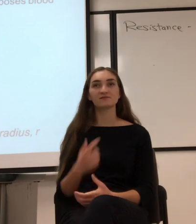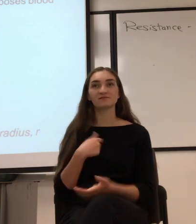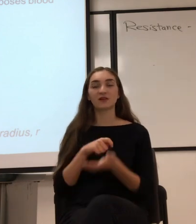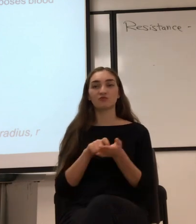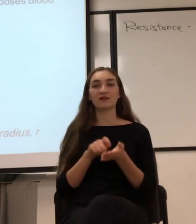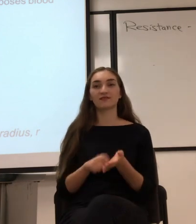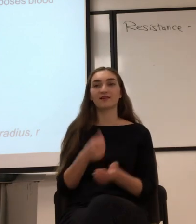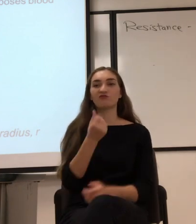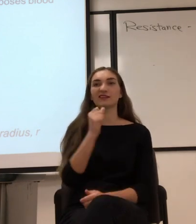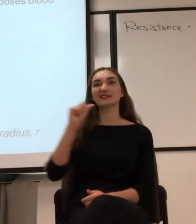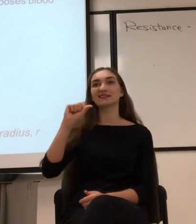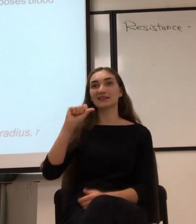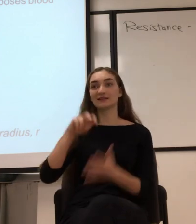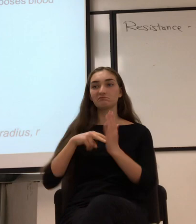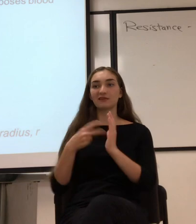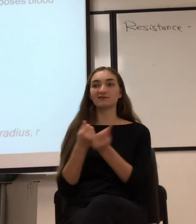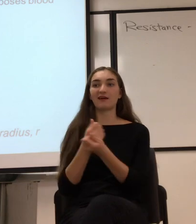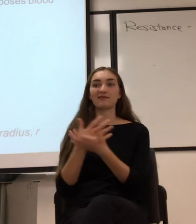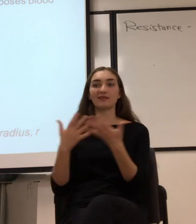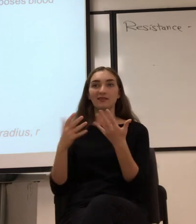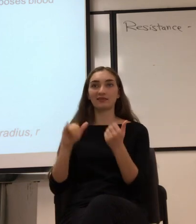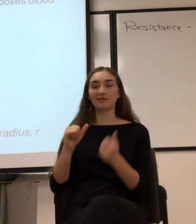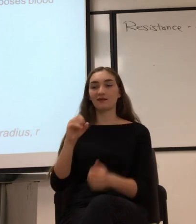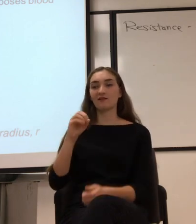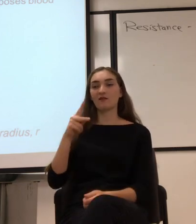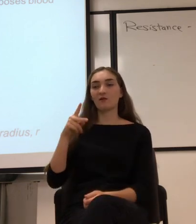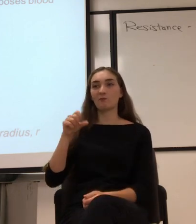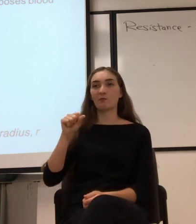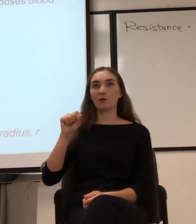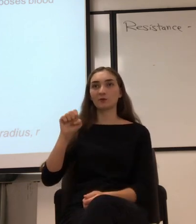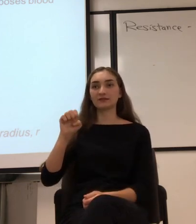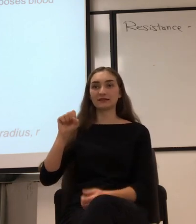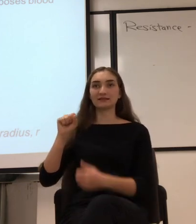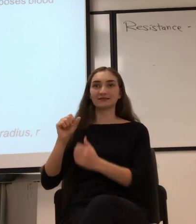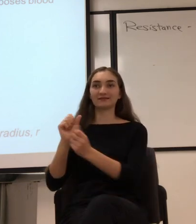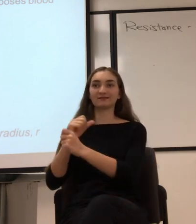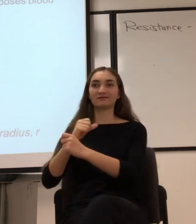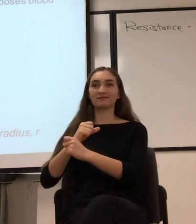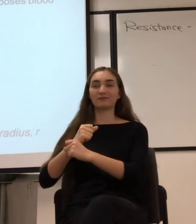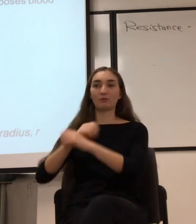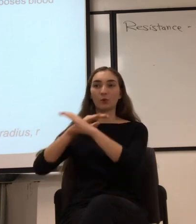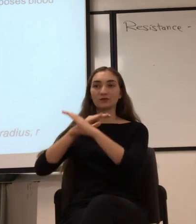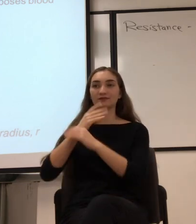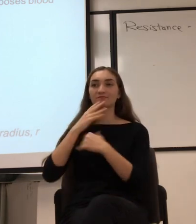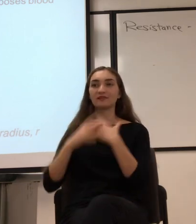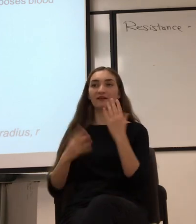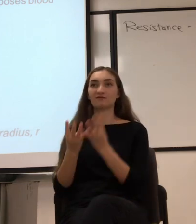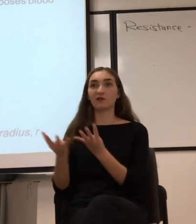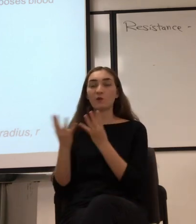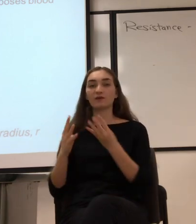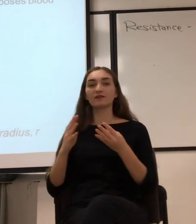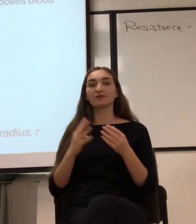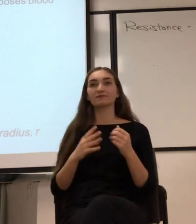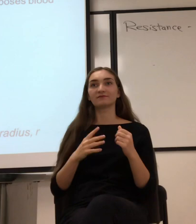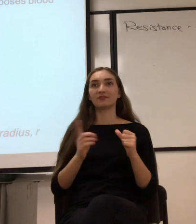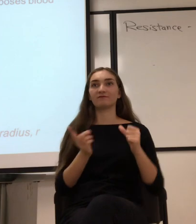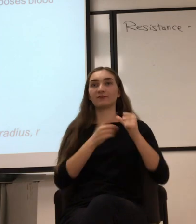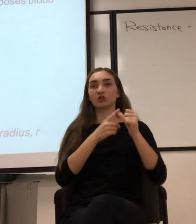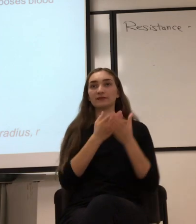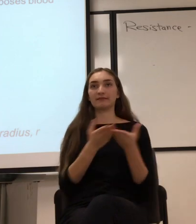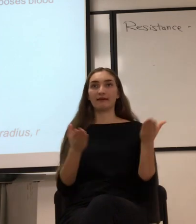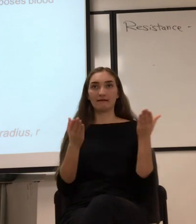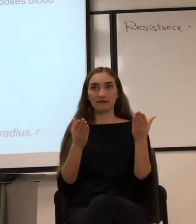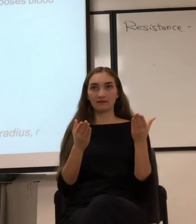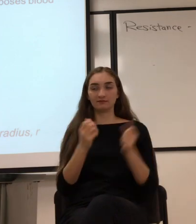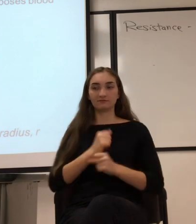Resistance, anything that opposes blood flow. Now the number one thing that opposes blood flow, that I don't even have here, is